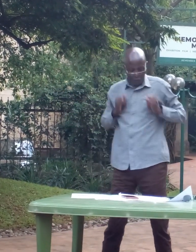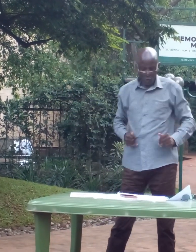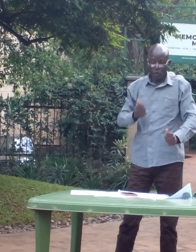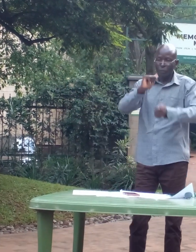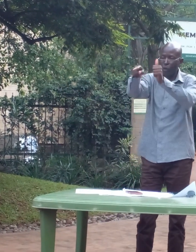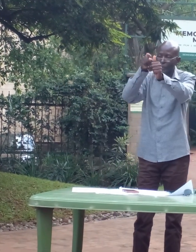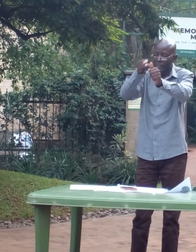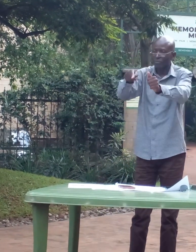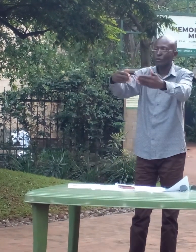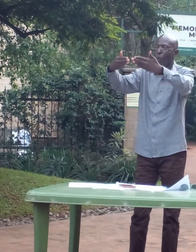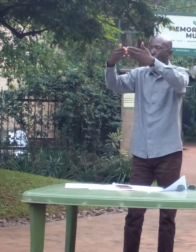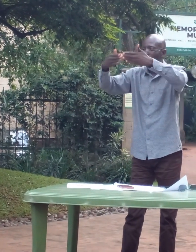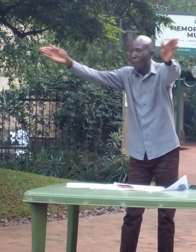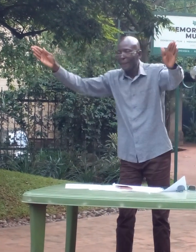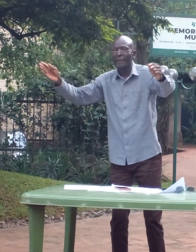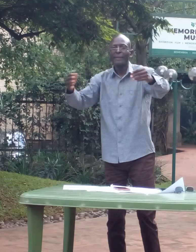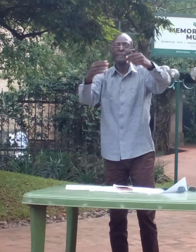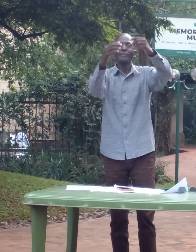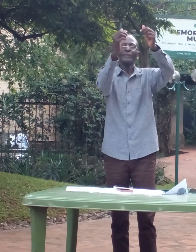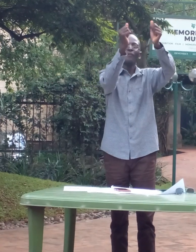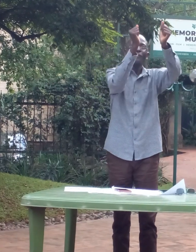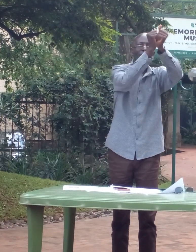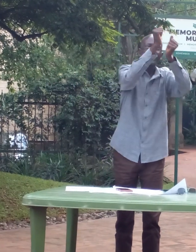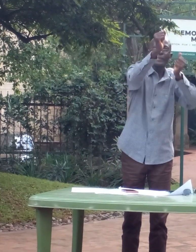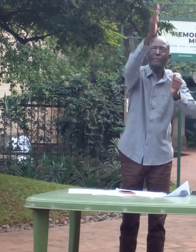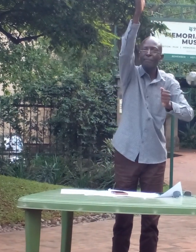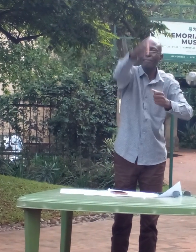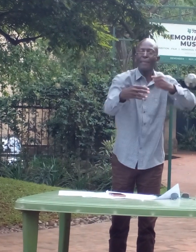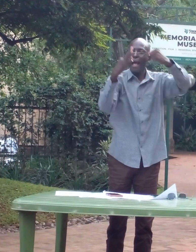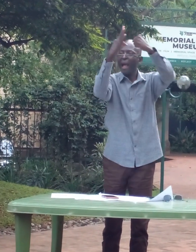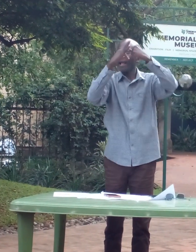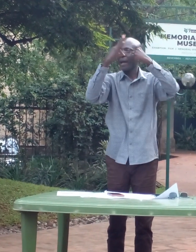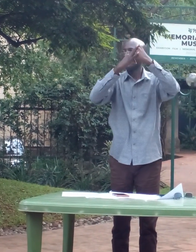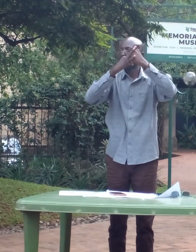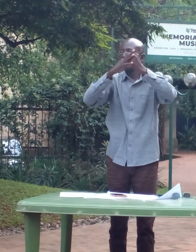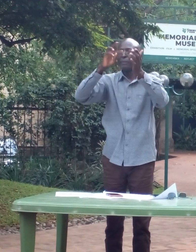Moving to the individual sports, it's important. So up to